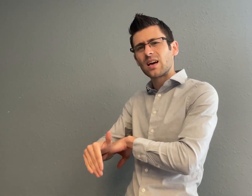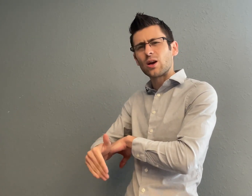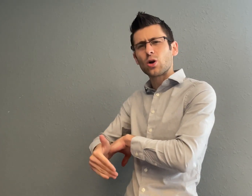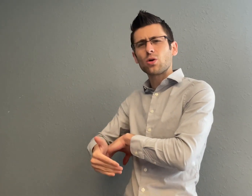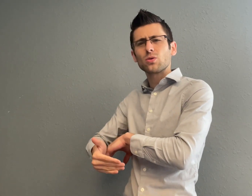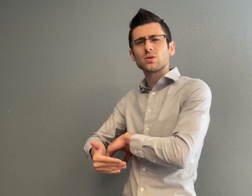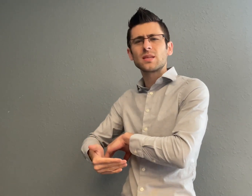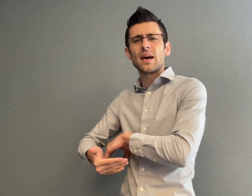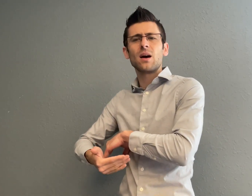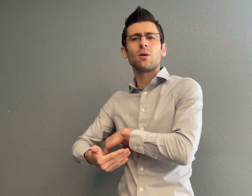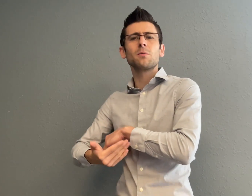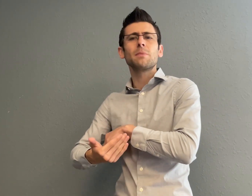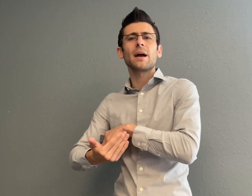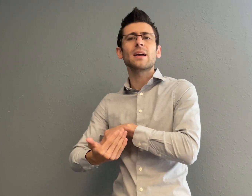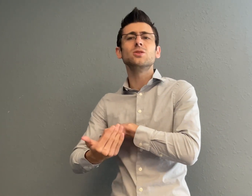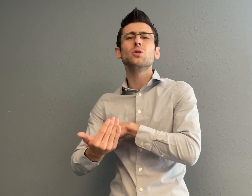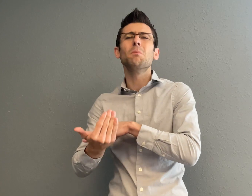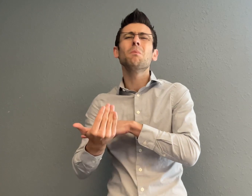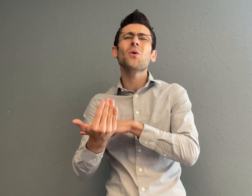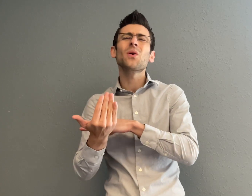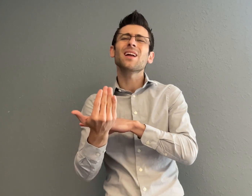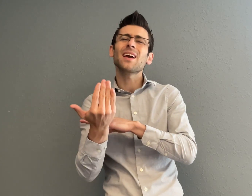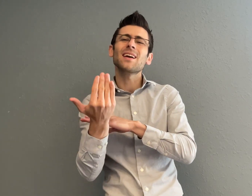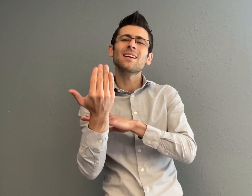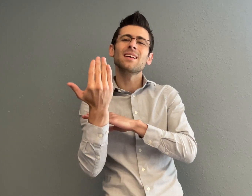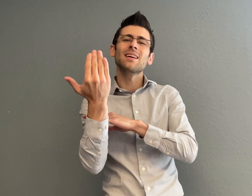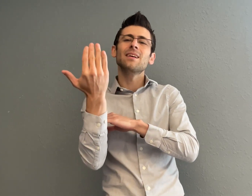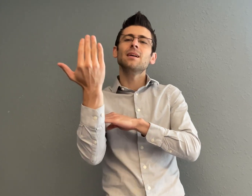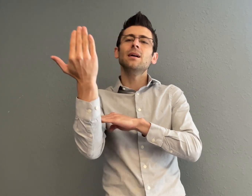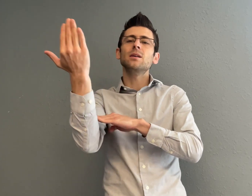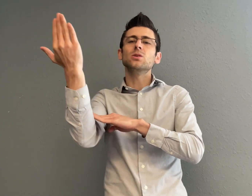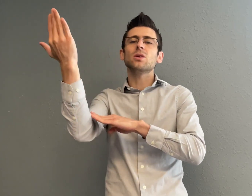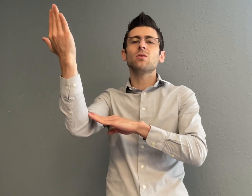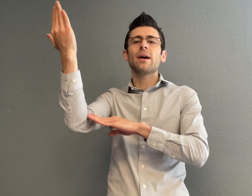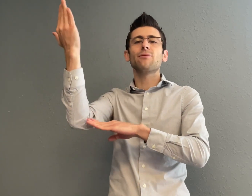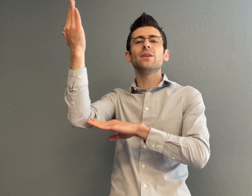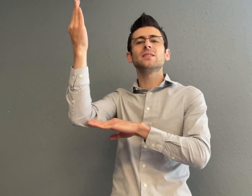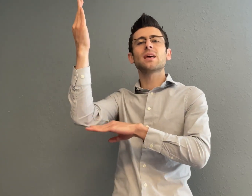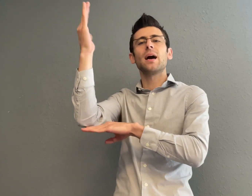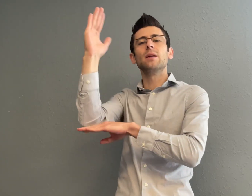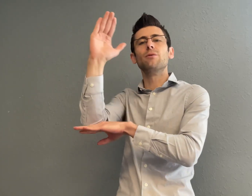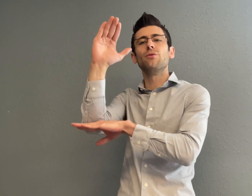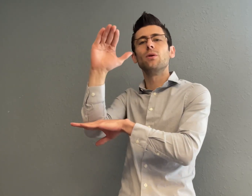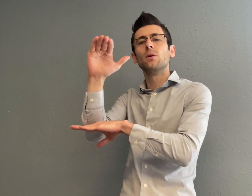of curls down back into morning, and so you have this kind of